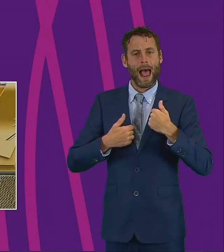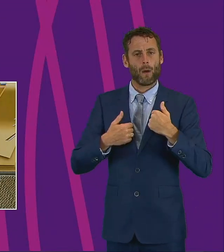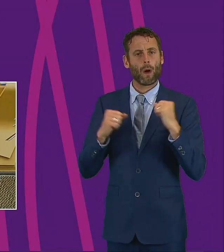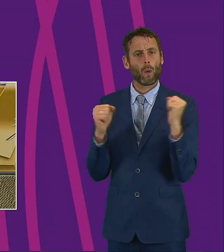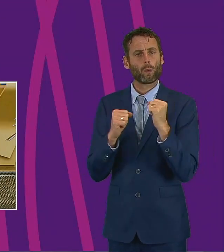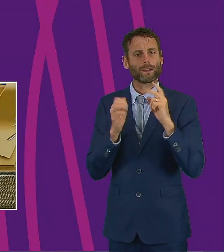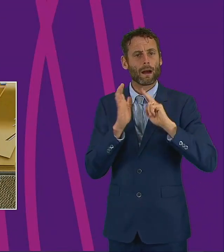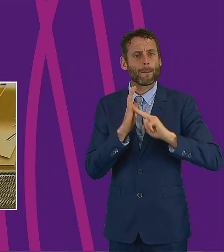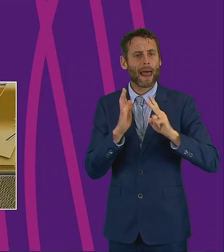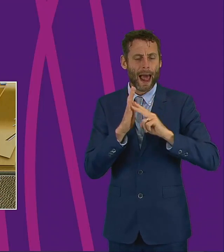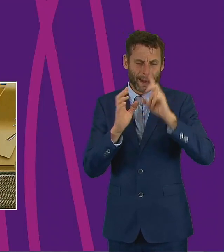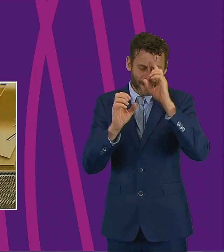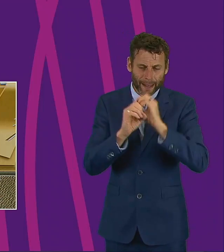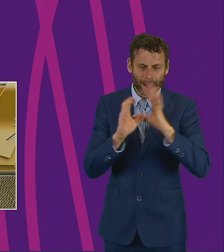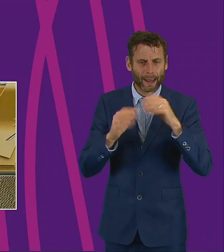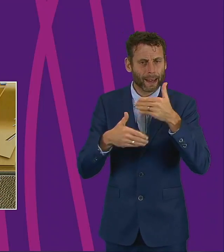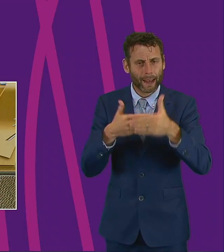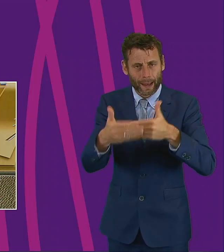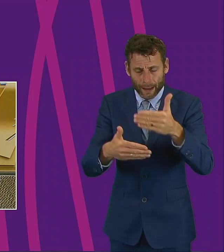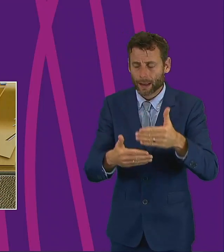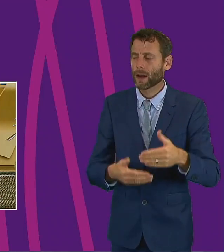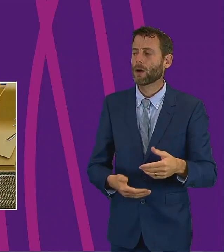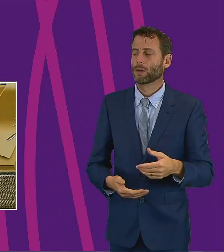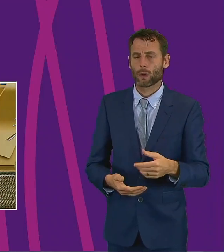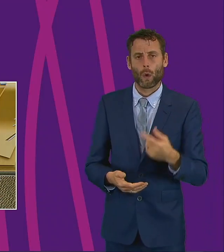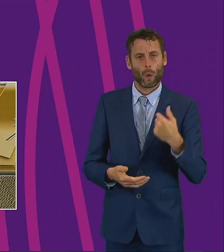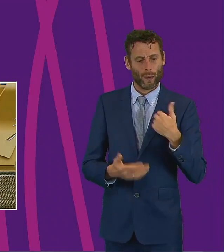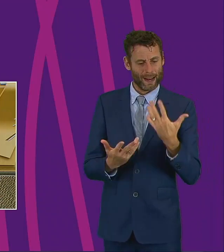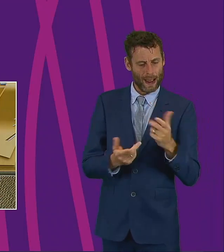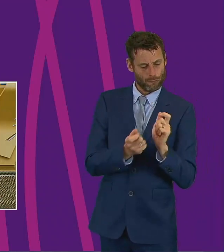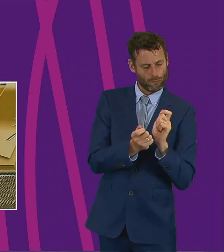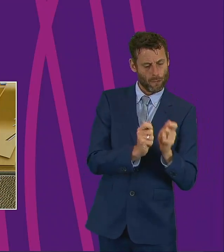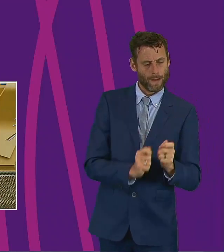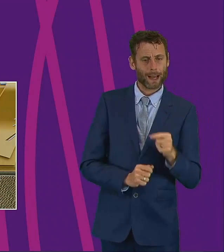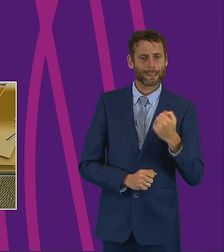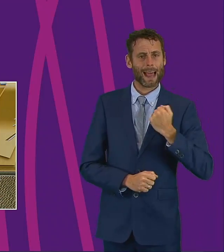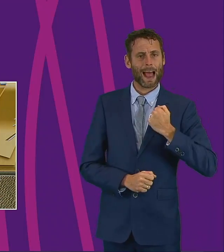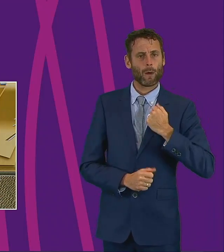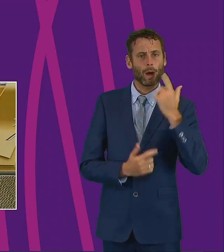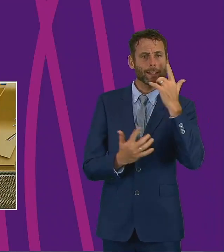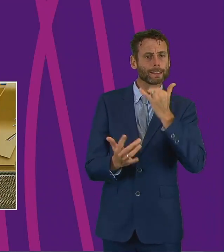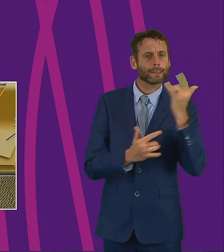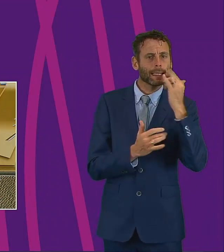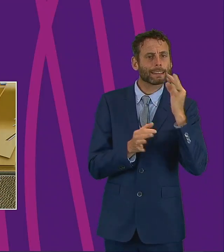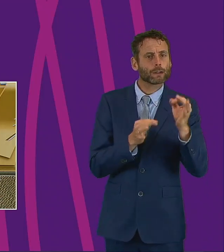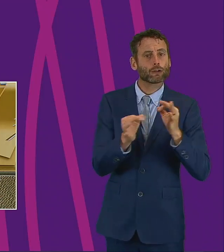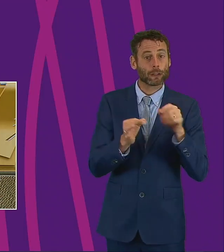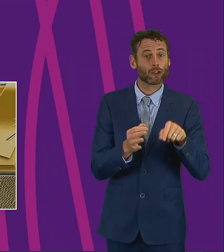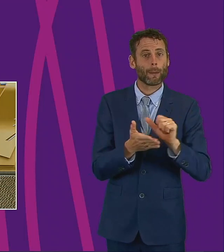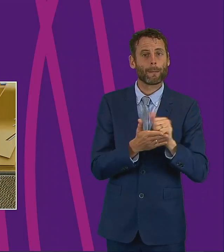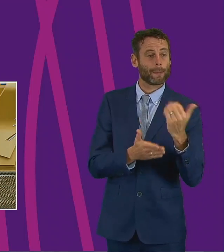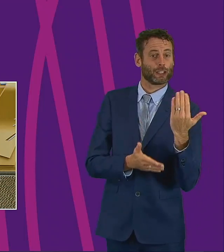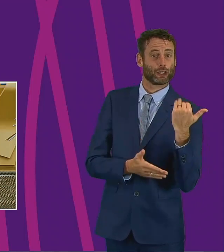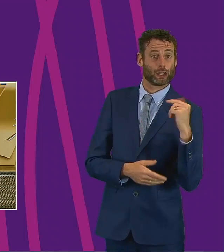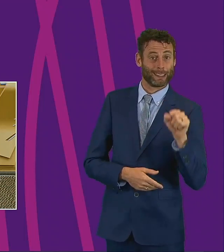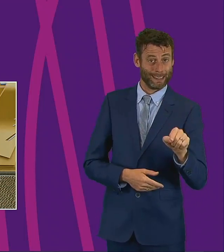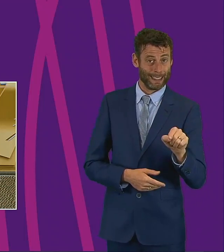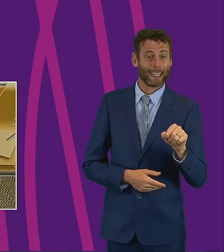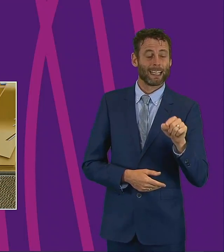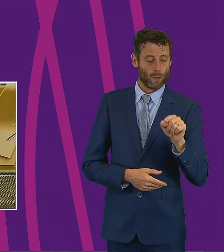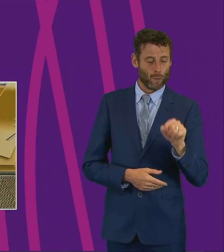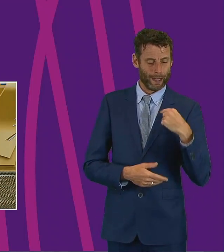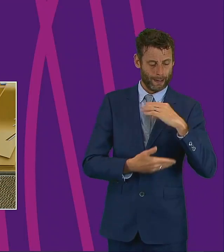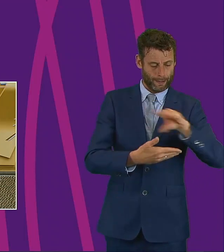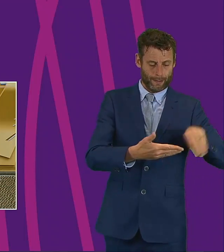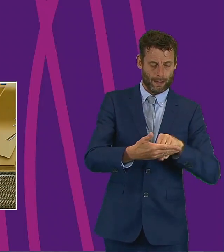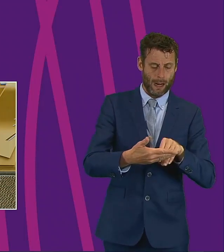approach, we are implementing a revised testing strategy, which was published, I think, a couple of weeks ago. We've put in place robust outbreak